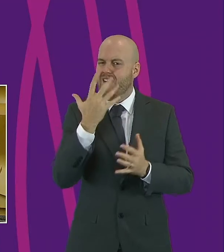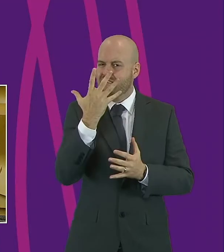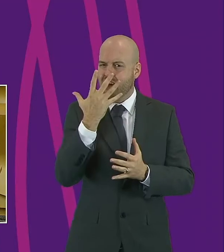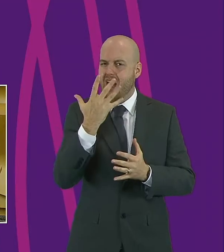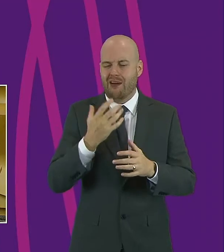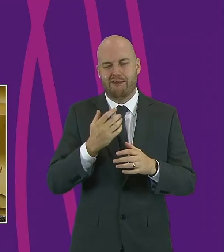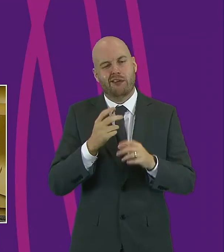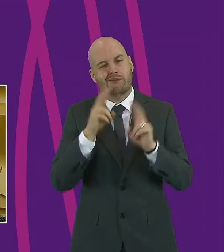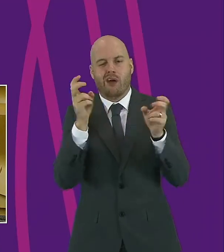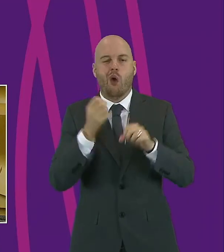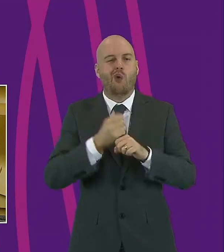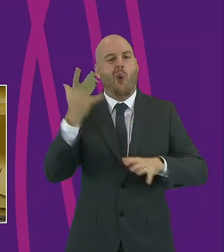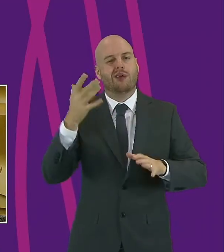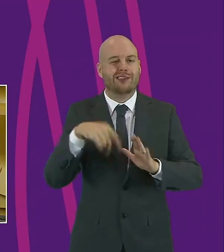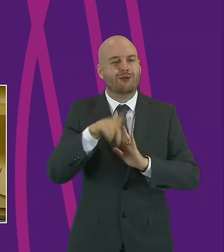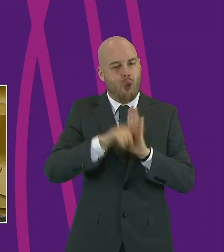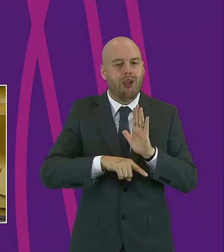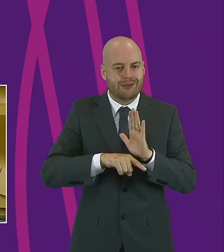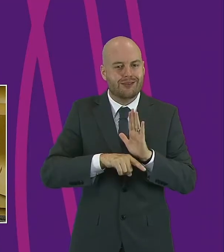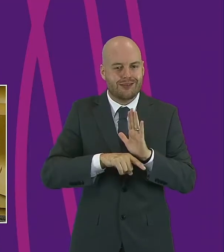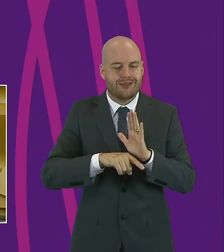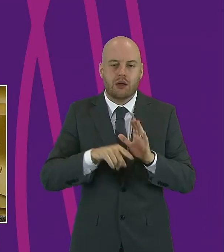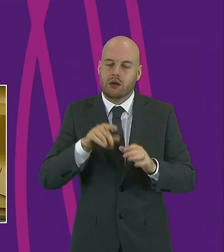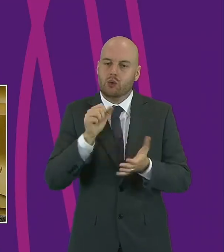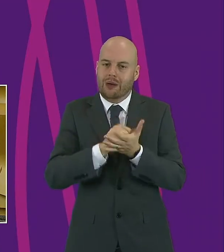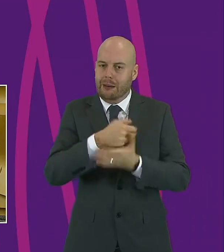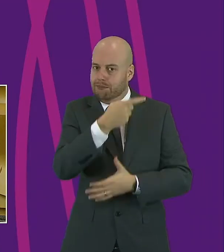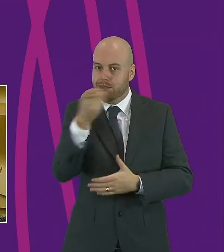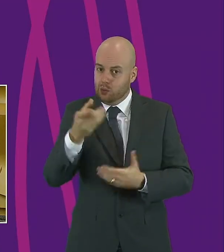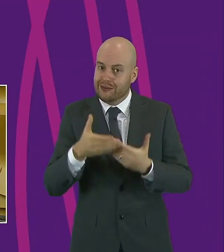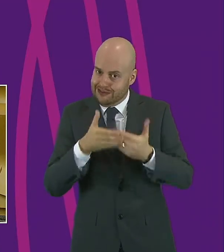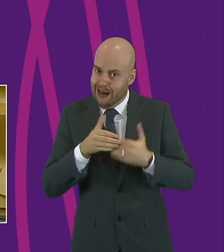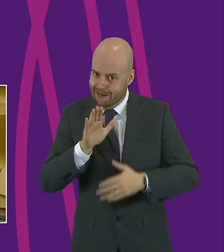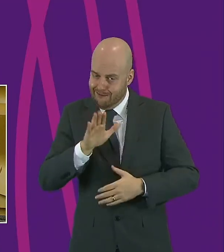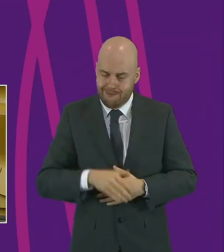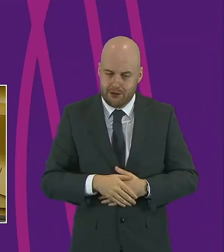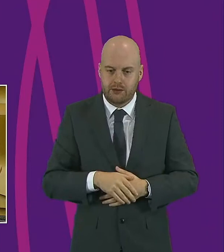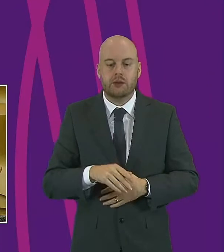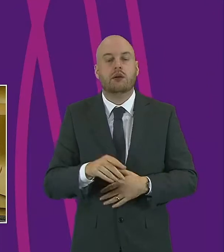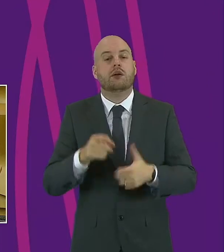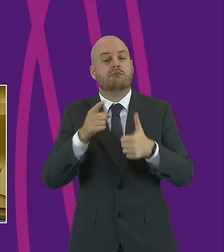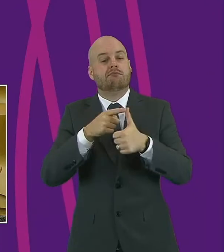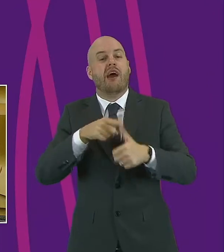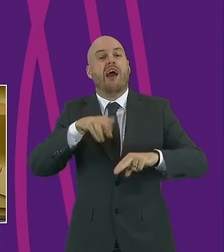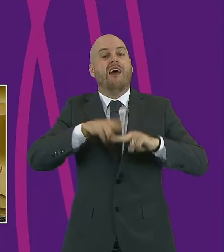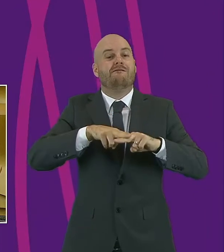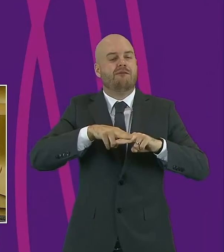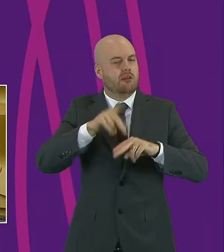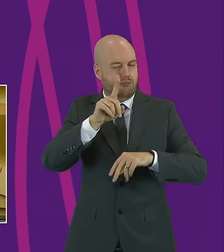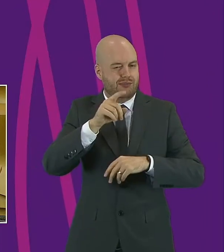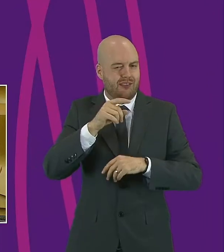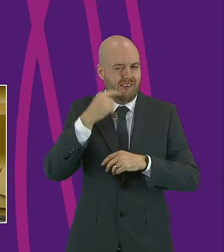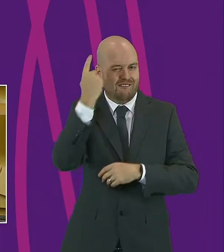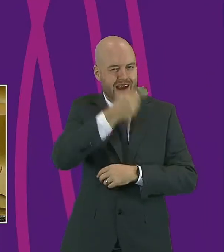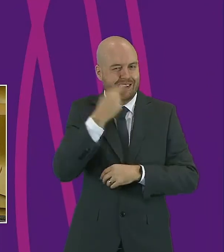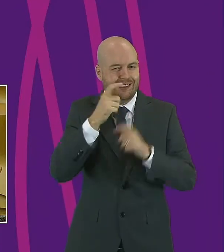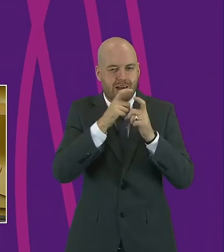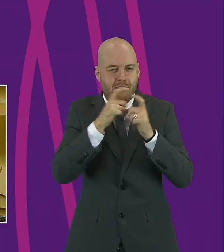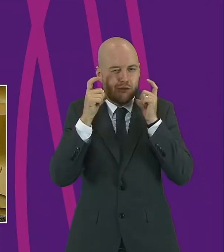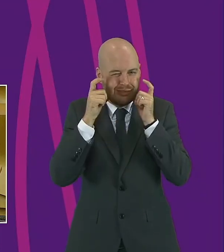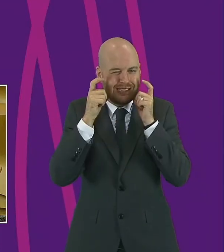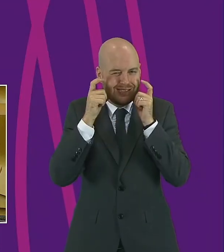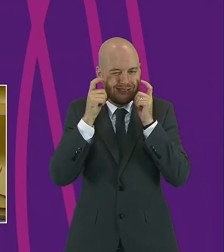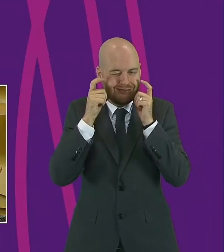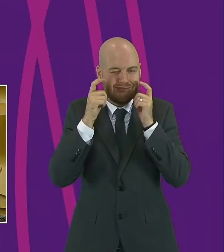even as life gets back to something that is closer to normality. F is face coverings that should be worn in enclosed